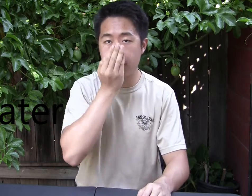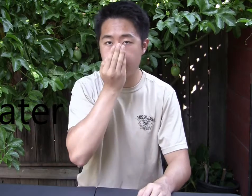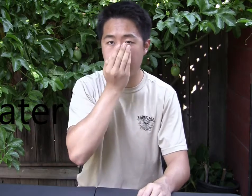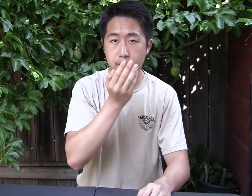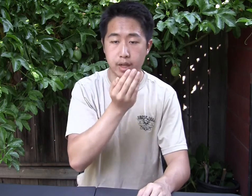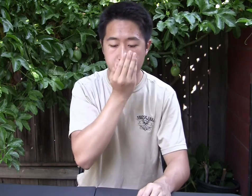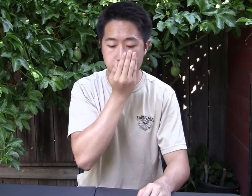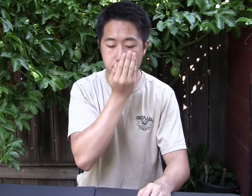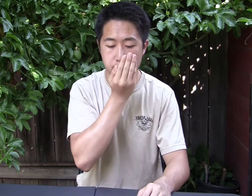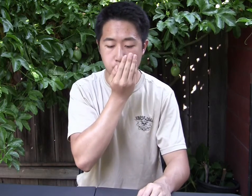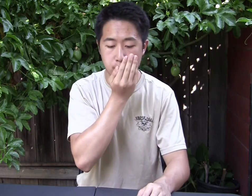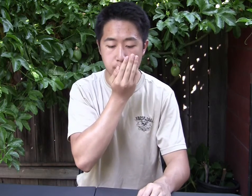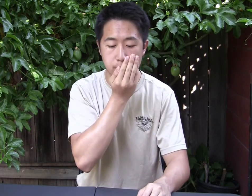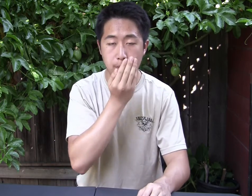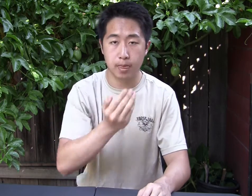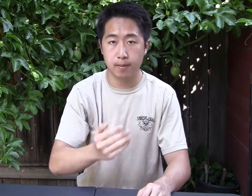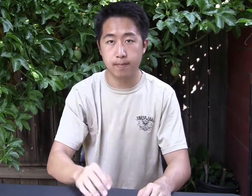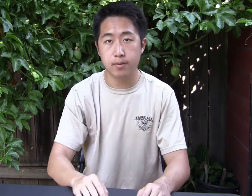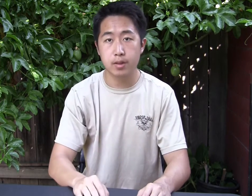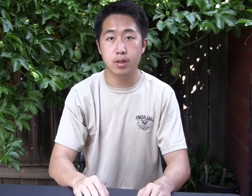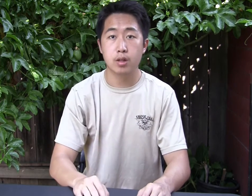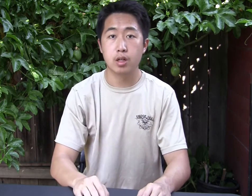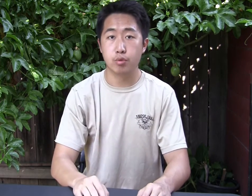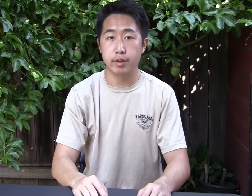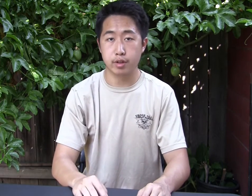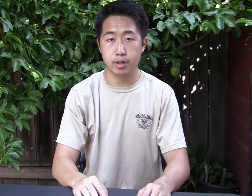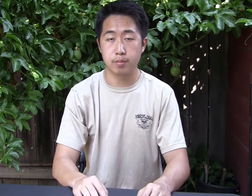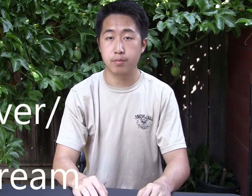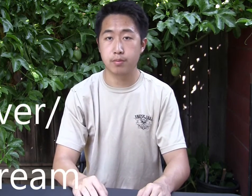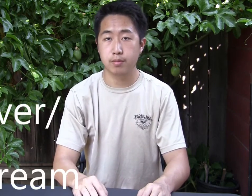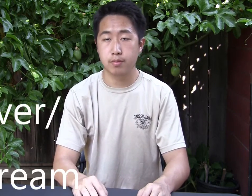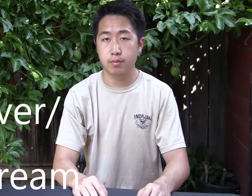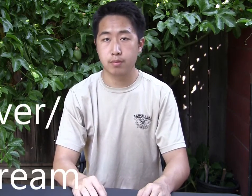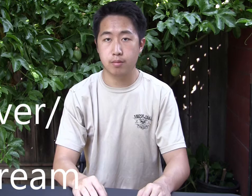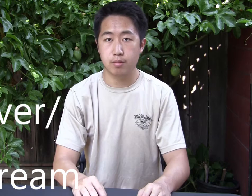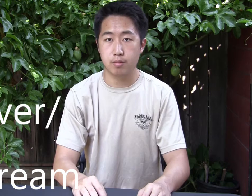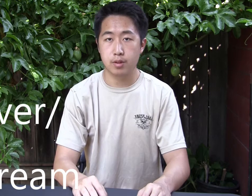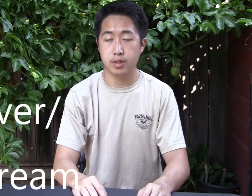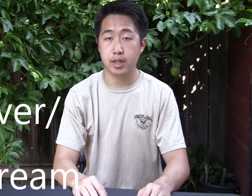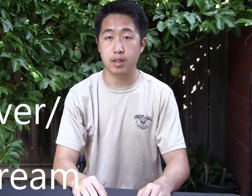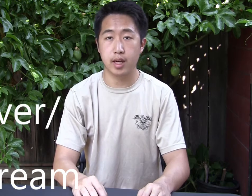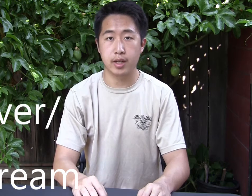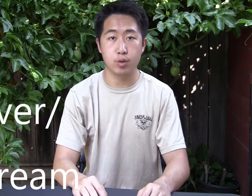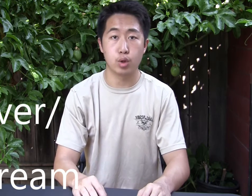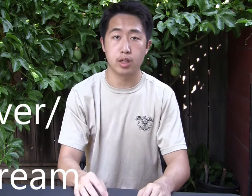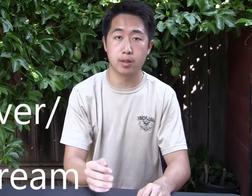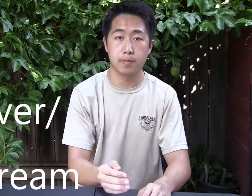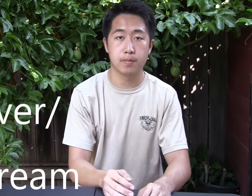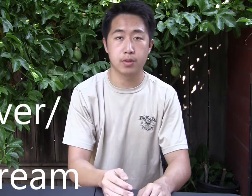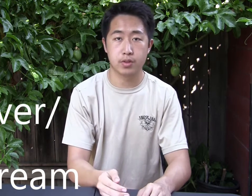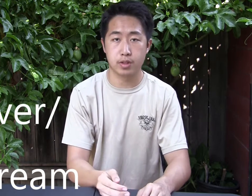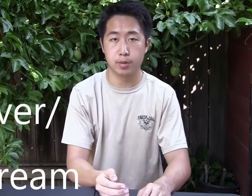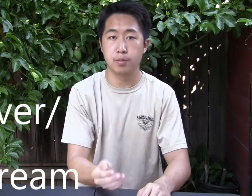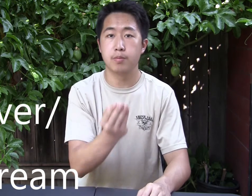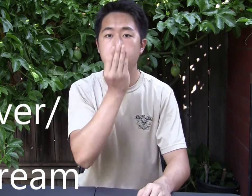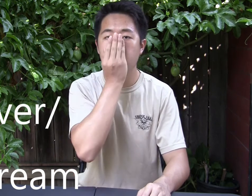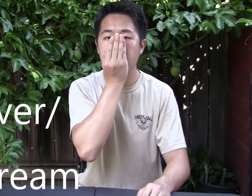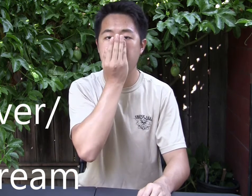drink and this is just water. River is like a line in water. So the sign